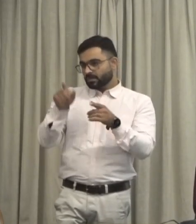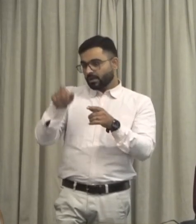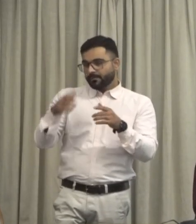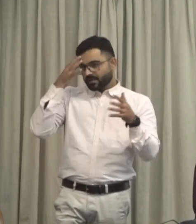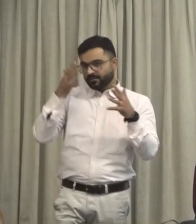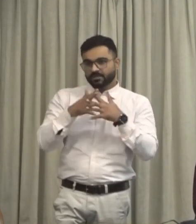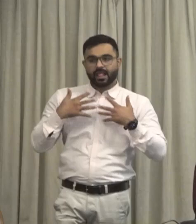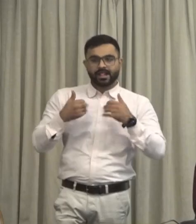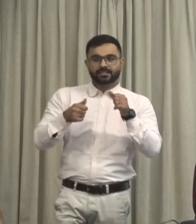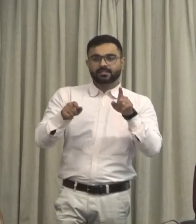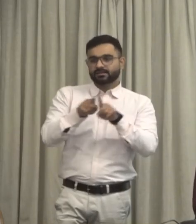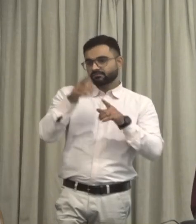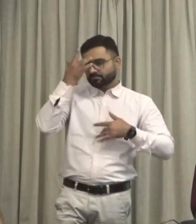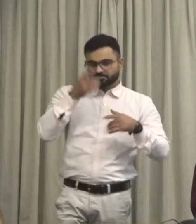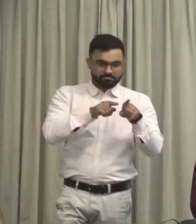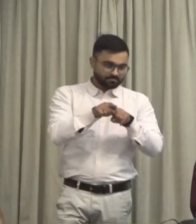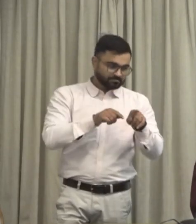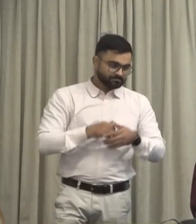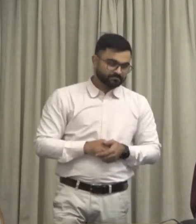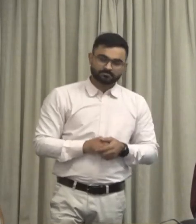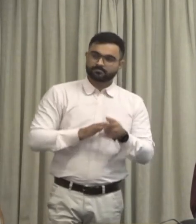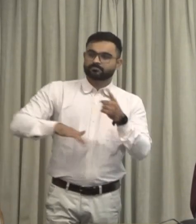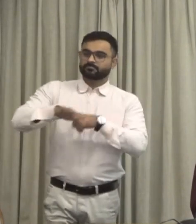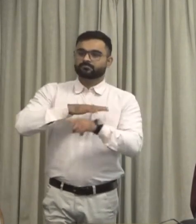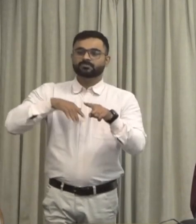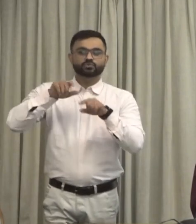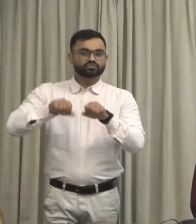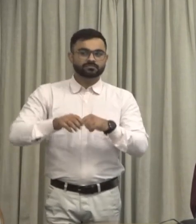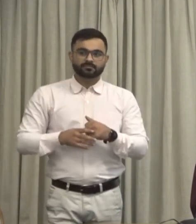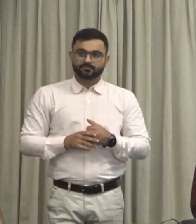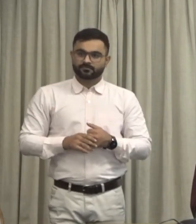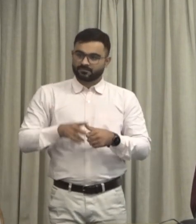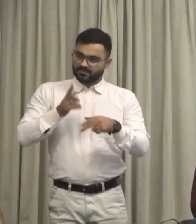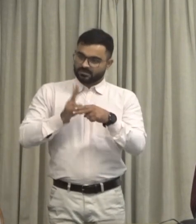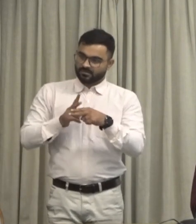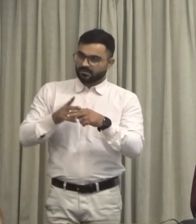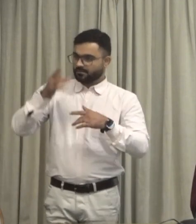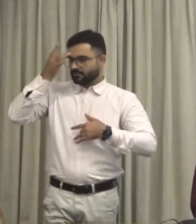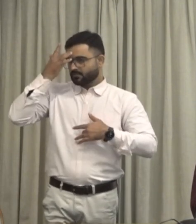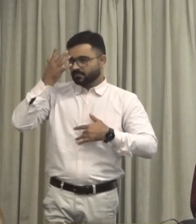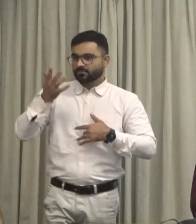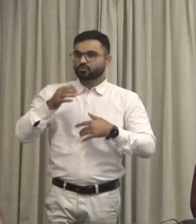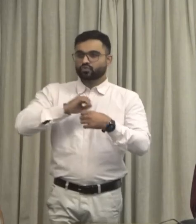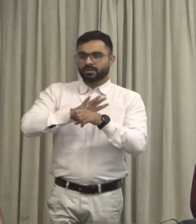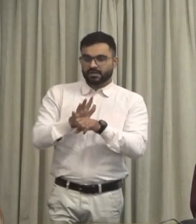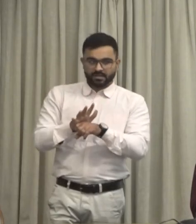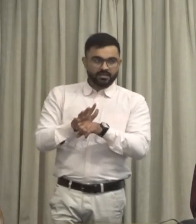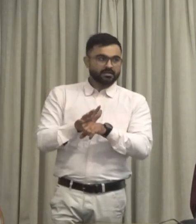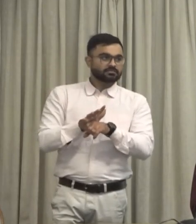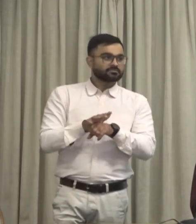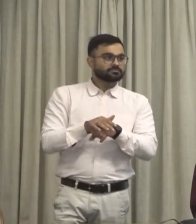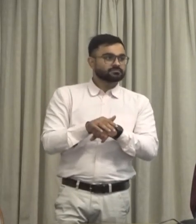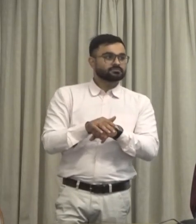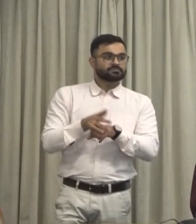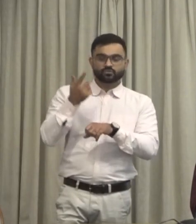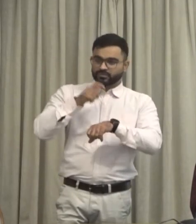mental health illness, for example? I would say it would depend on the scenario. This particular patient came during COVID,